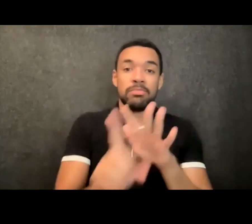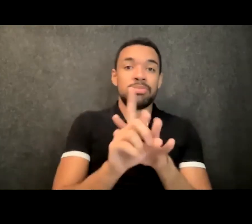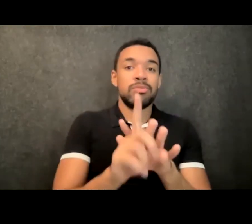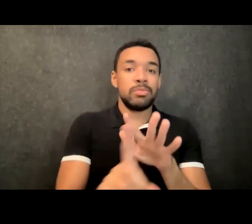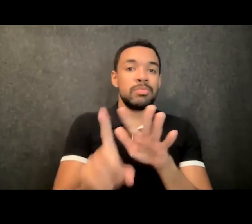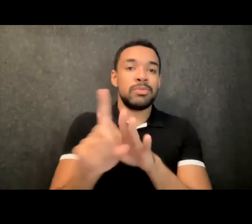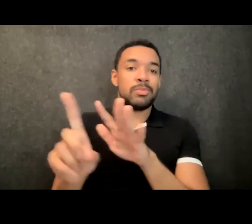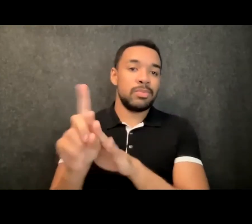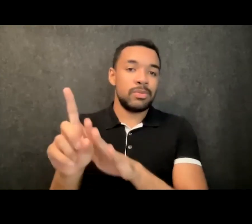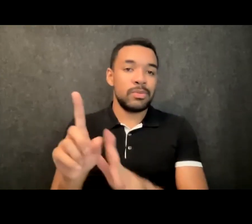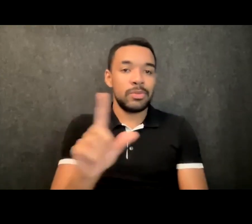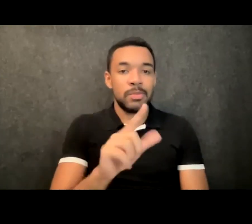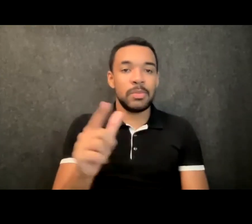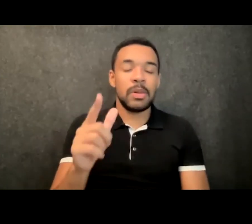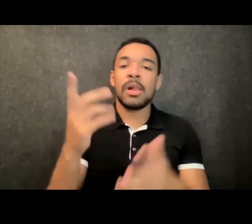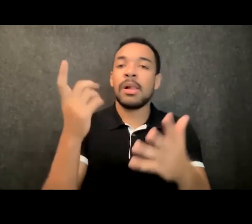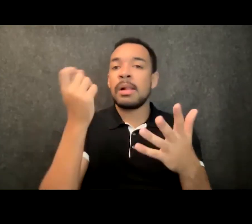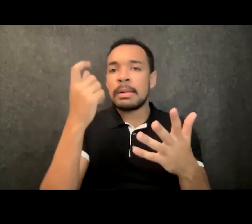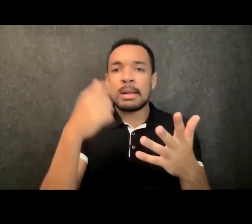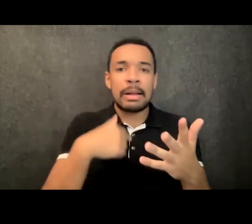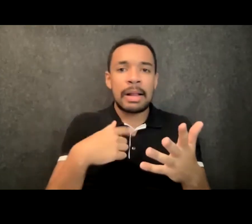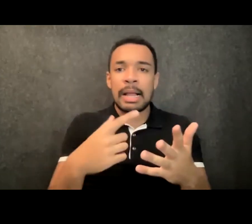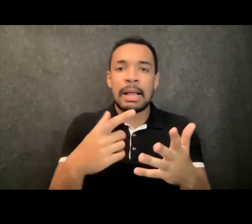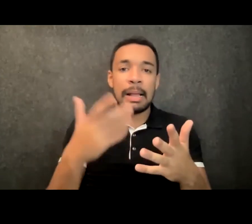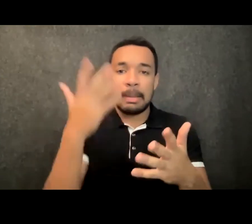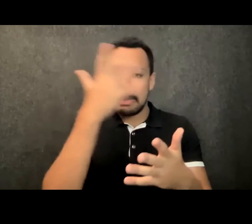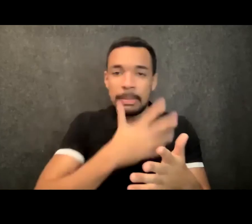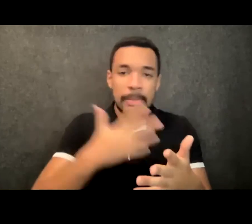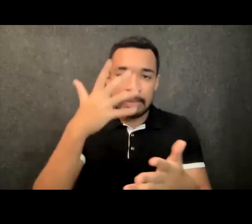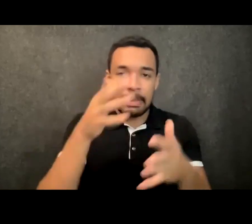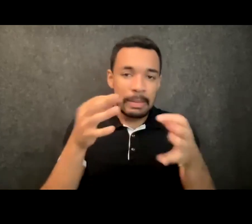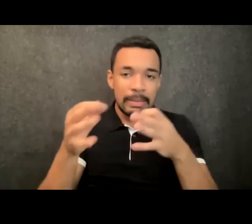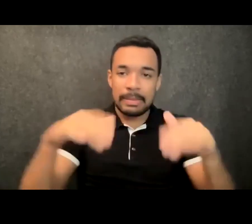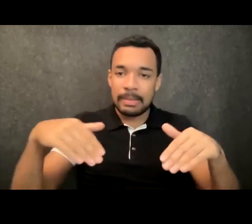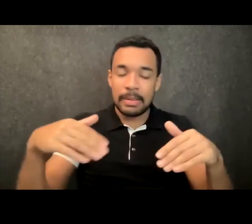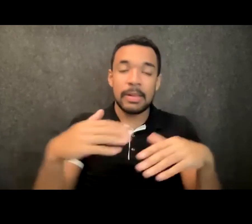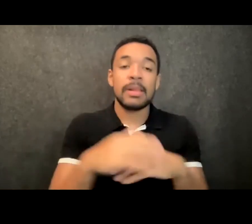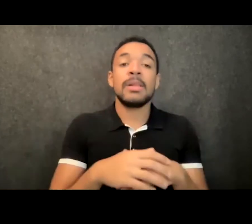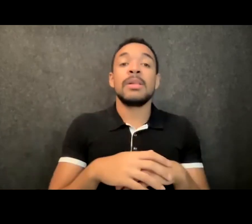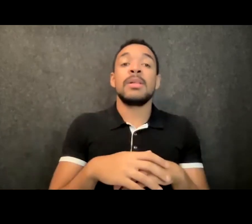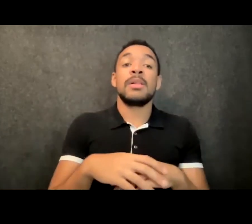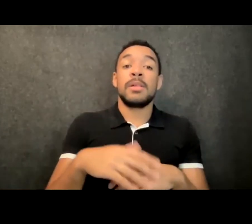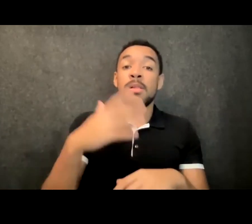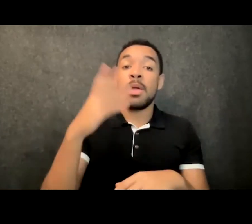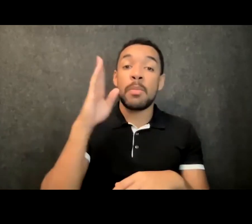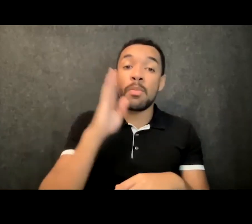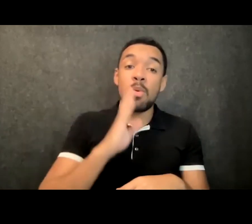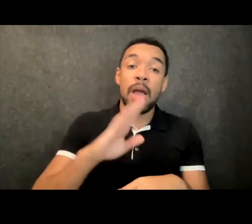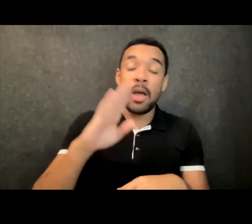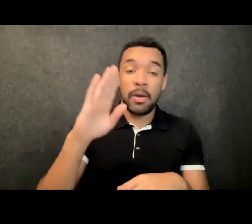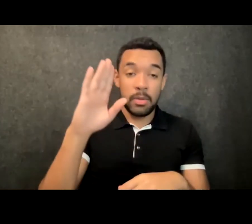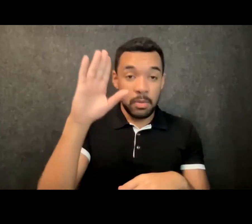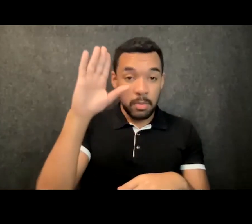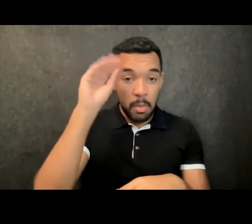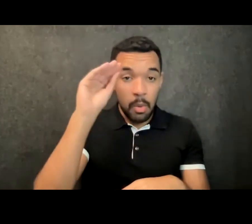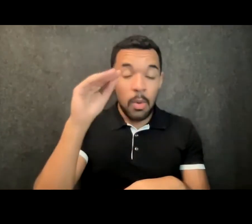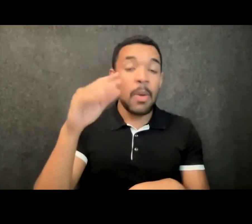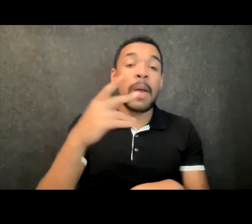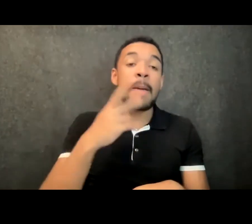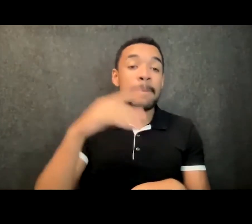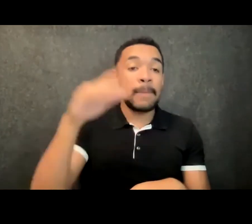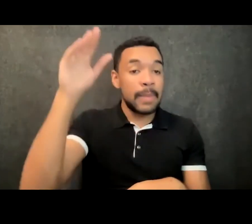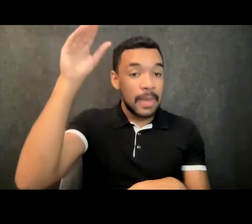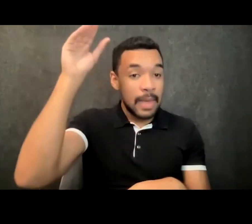And I didn't do image description. Brown round boy, pink hat, bike wheel, white lamp.